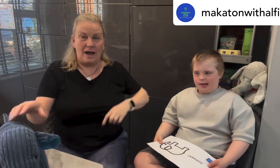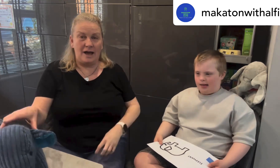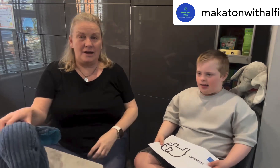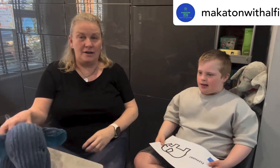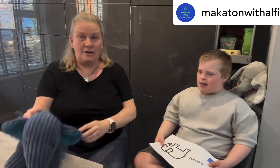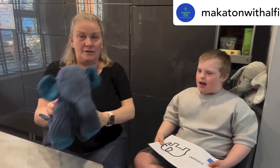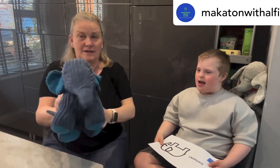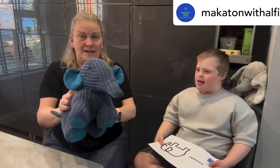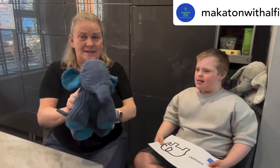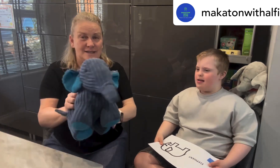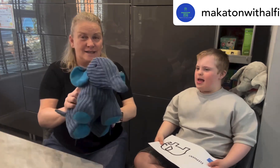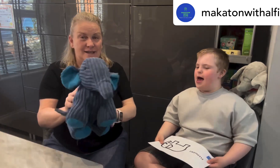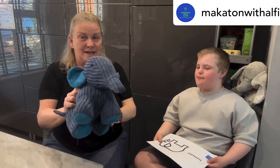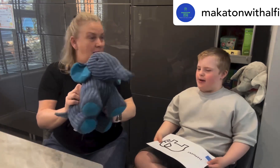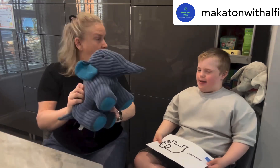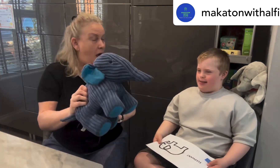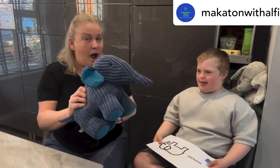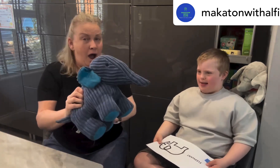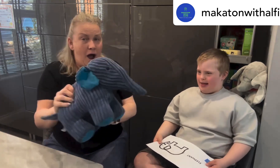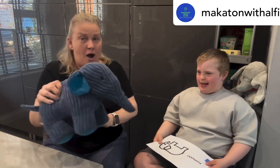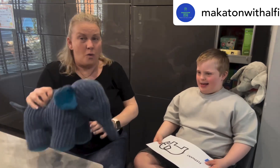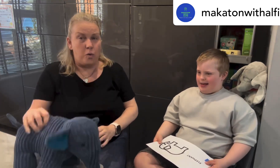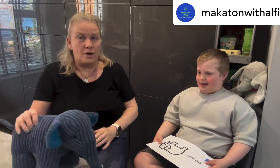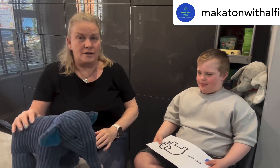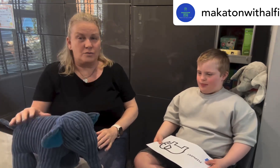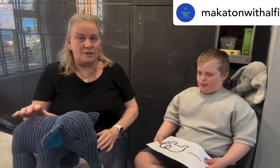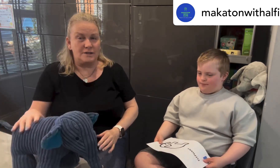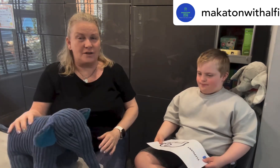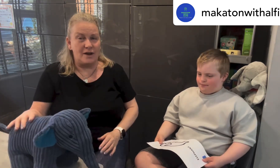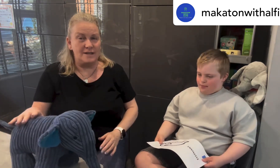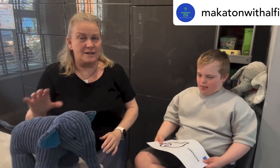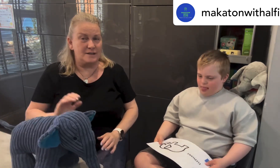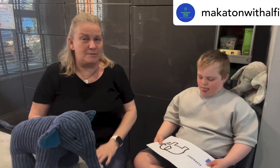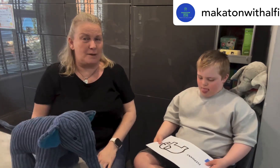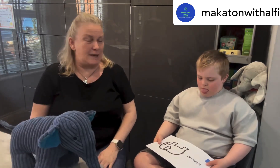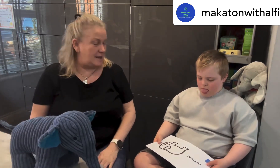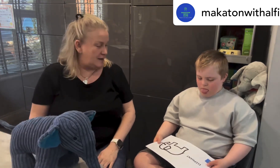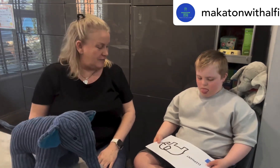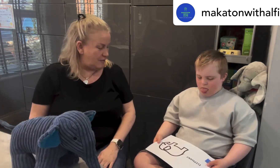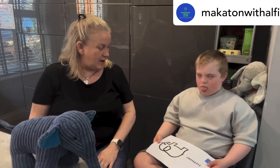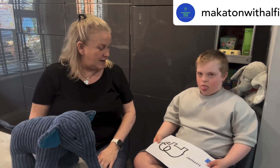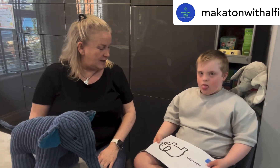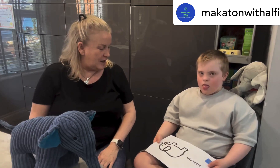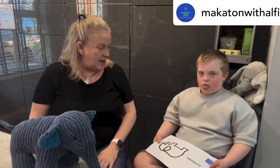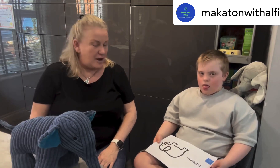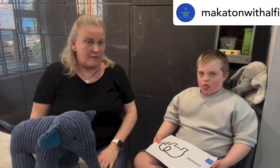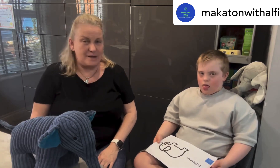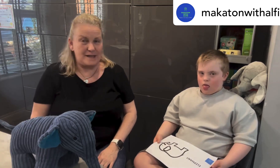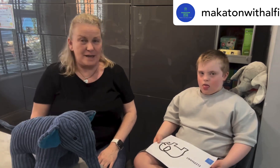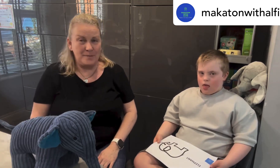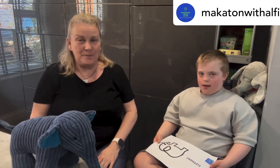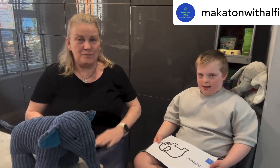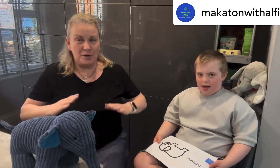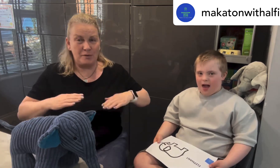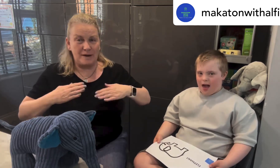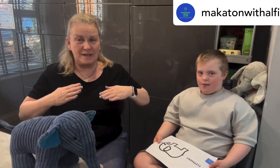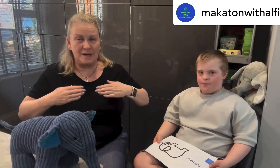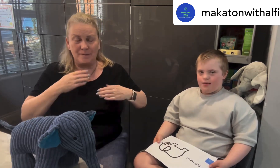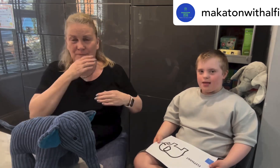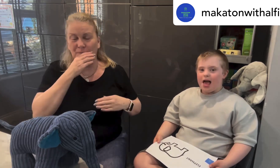And who's this? An oven. Wonder what the sign's going to be. Right. You ready? Yeah. You ready?